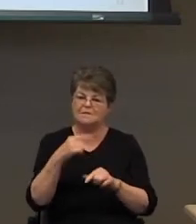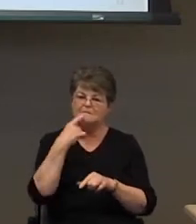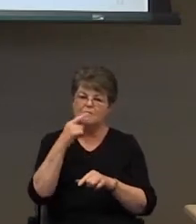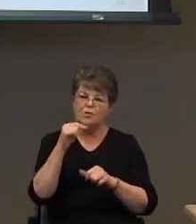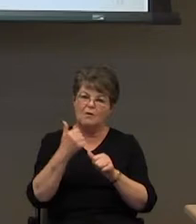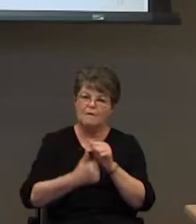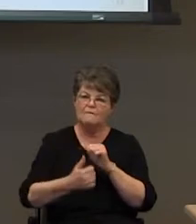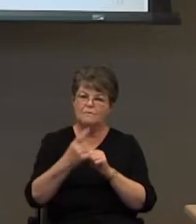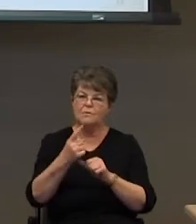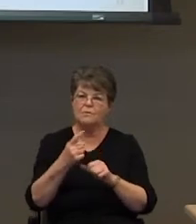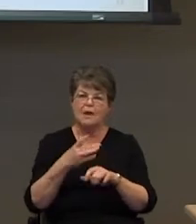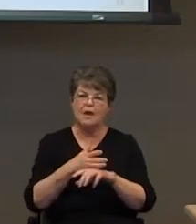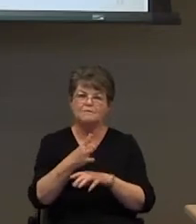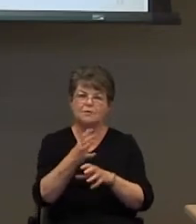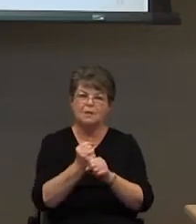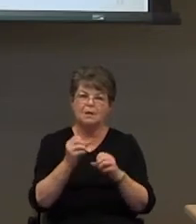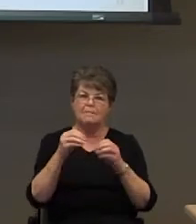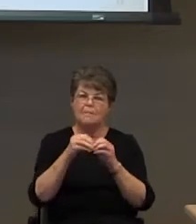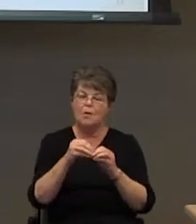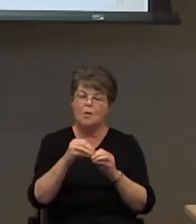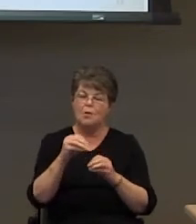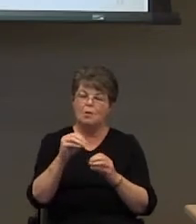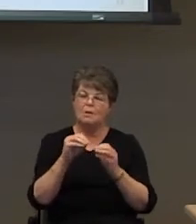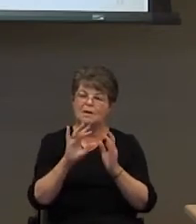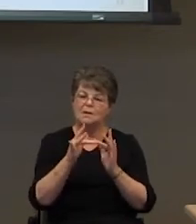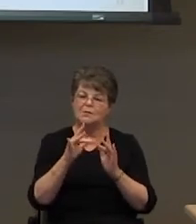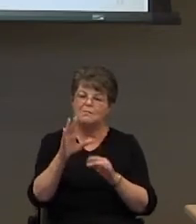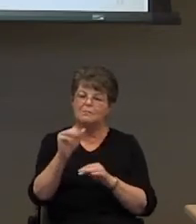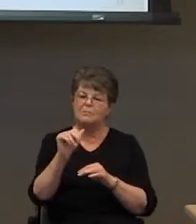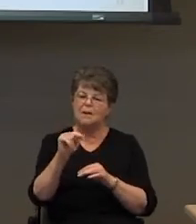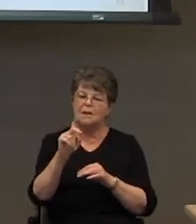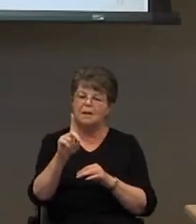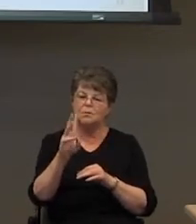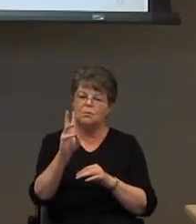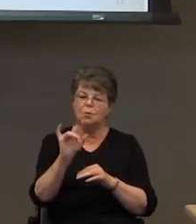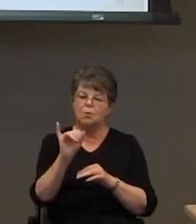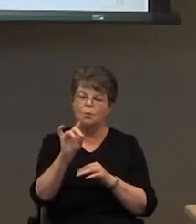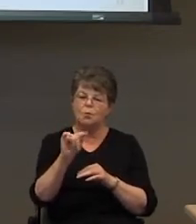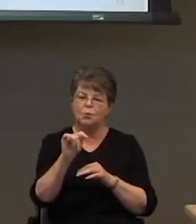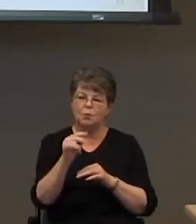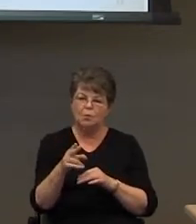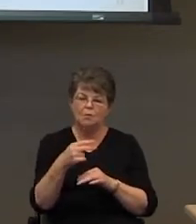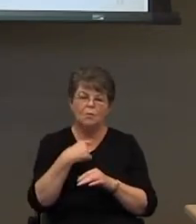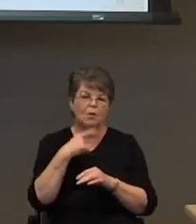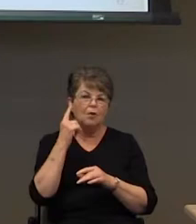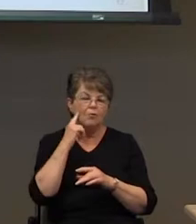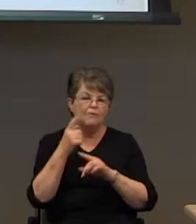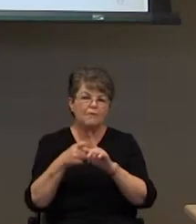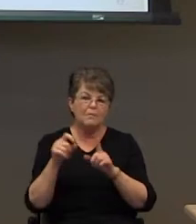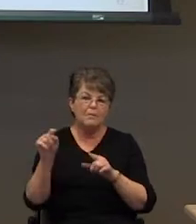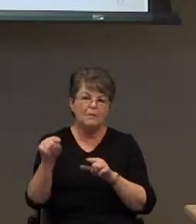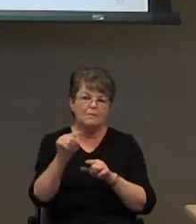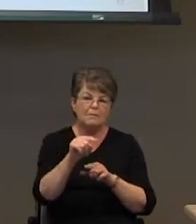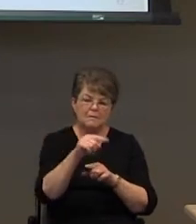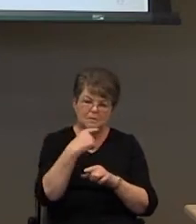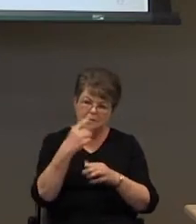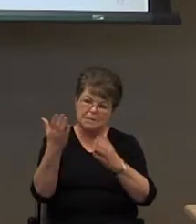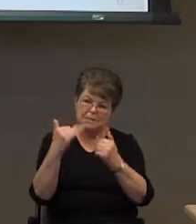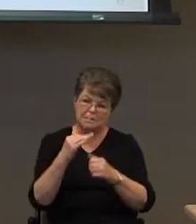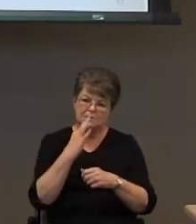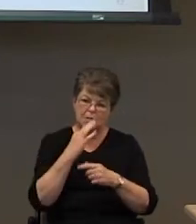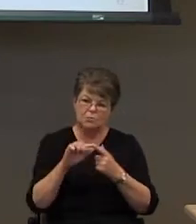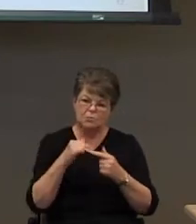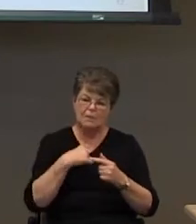as you get more bandwidth, you can get out and talk to these businesses. Your survey is a great way to say, we heard from these companies that said, yeah, come talk to me because I'm